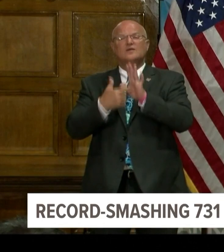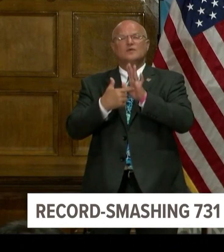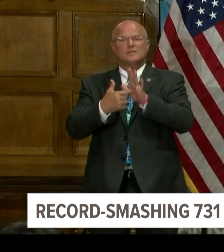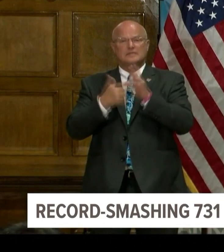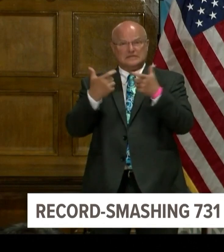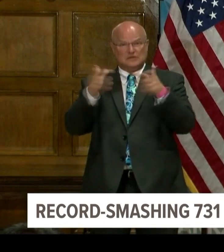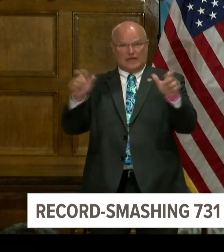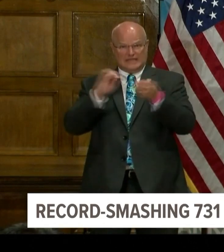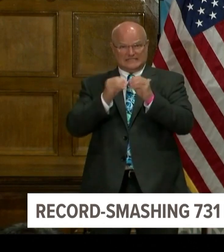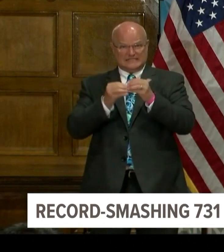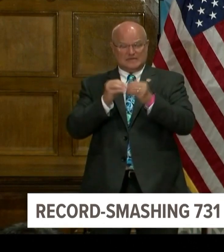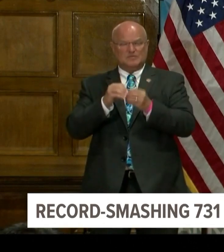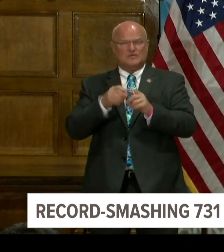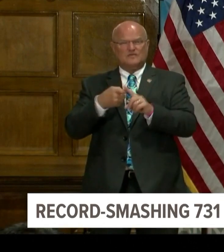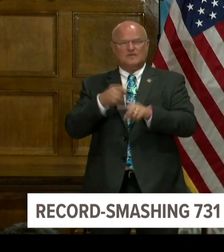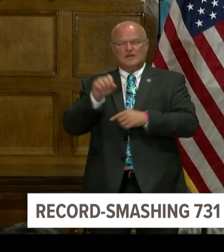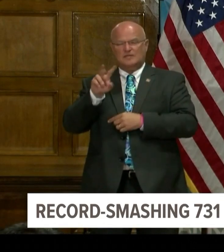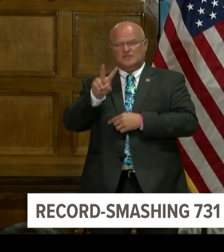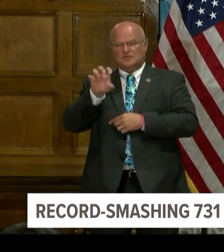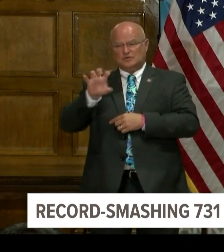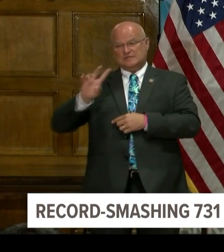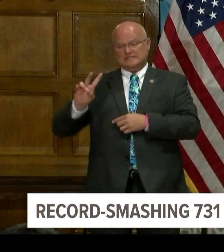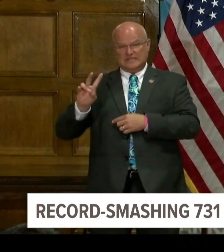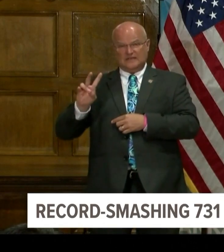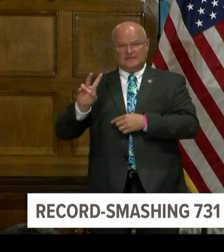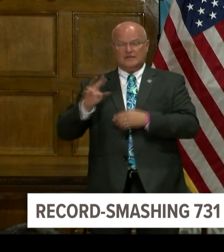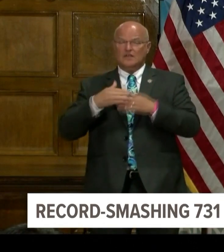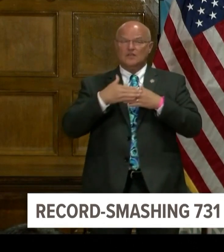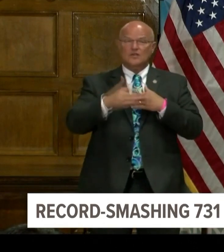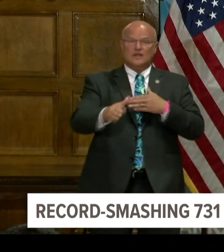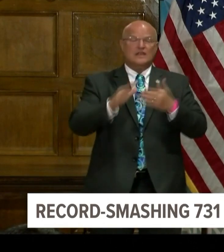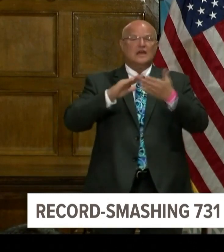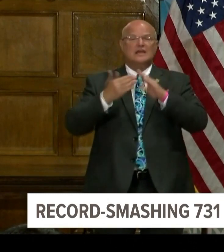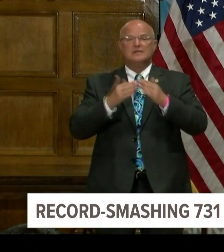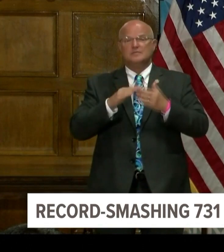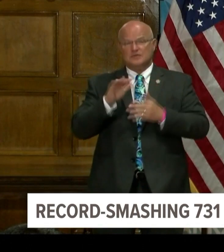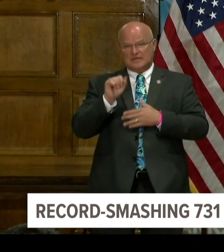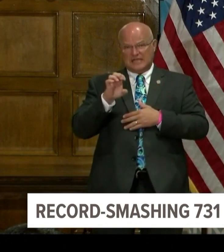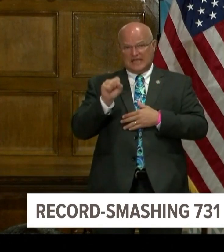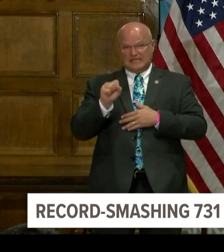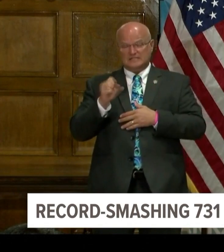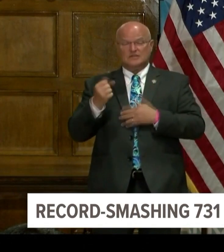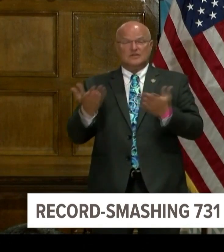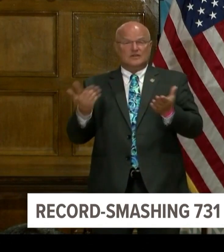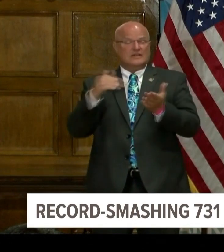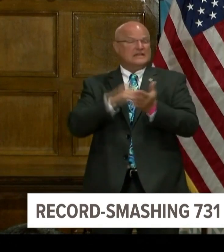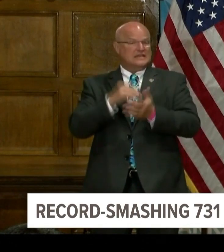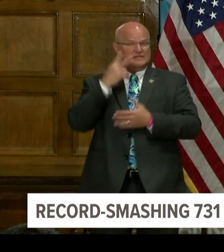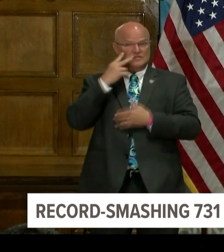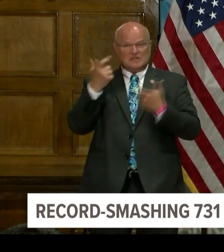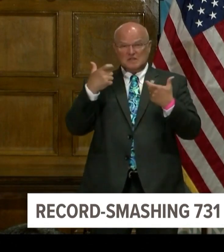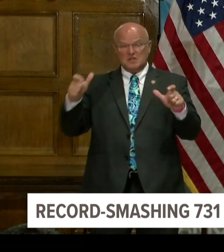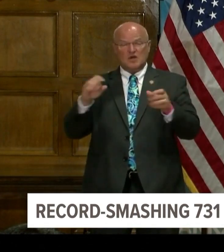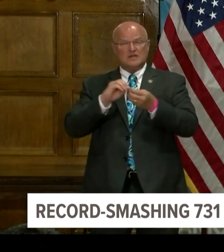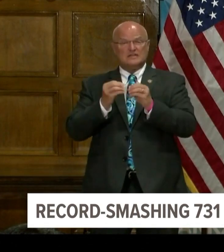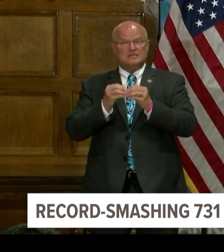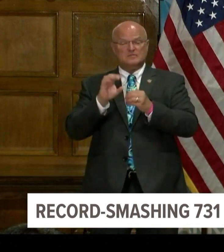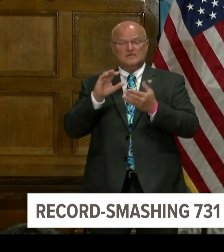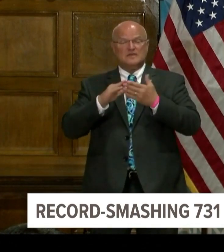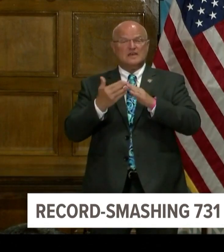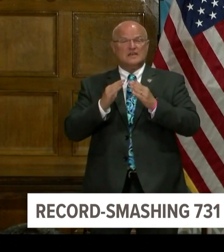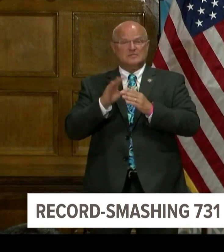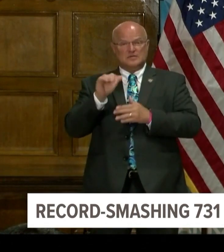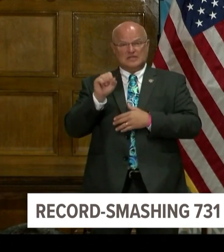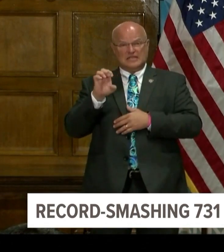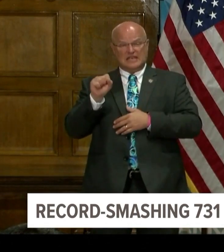represents the greatest number of the 207. The rest of those are community cases, and so here again you can see the large number of community